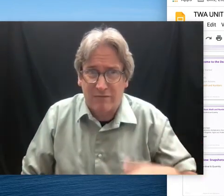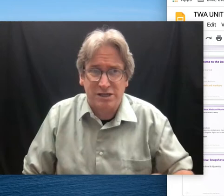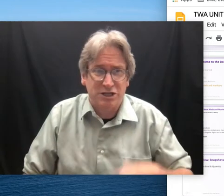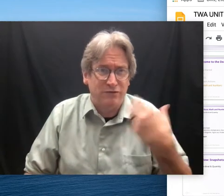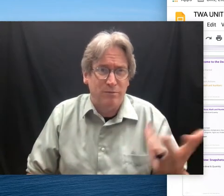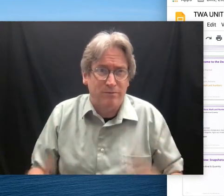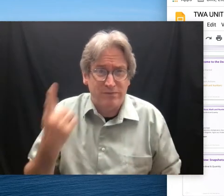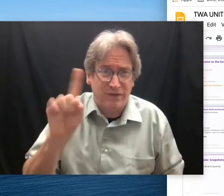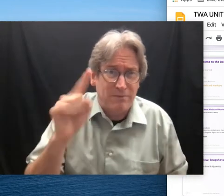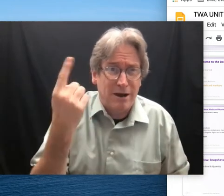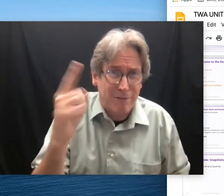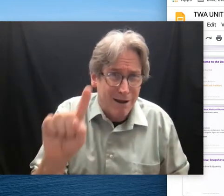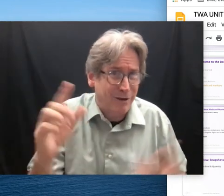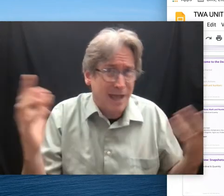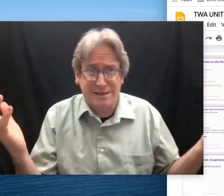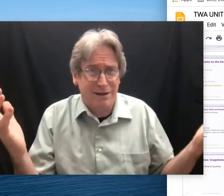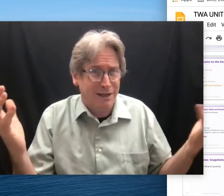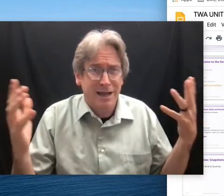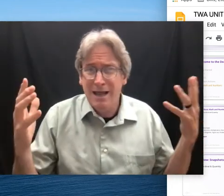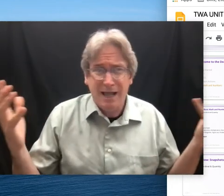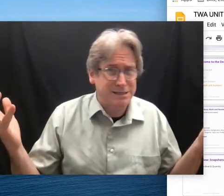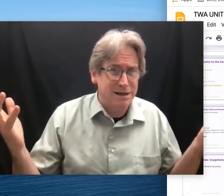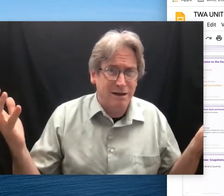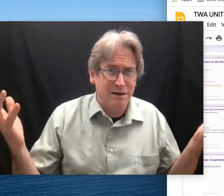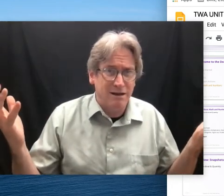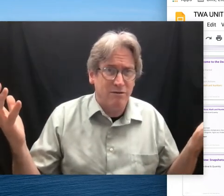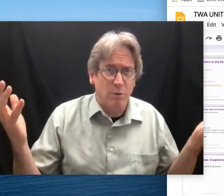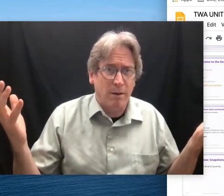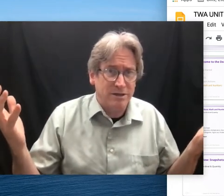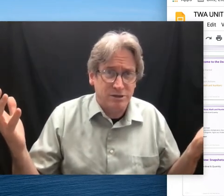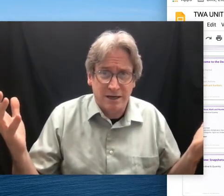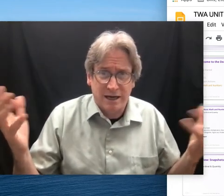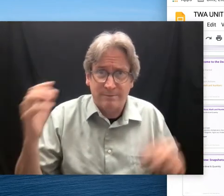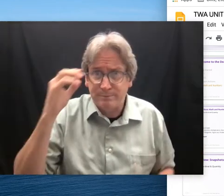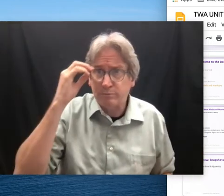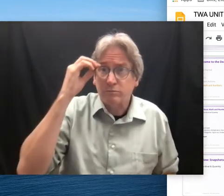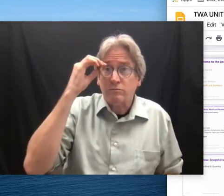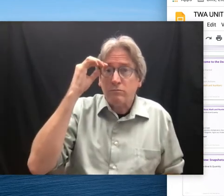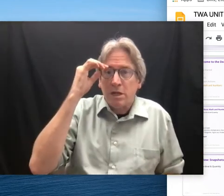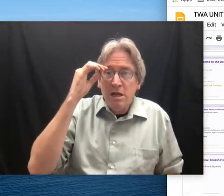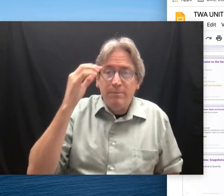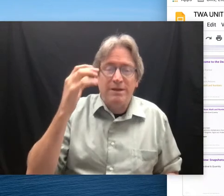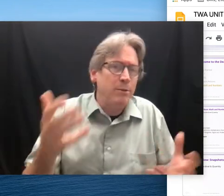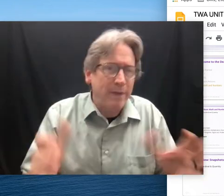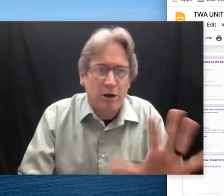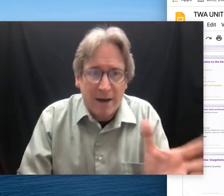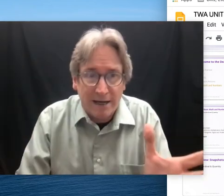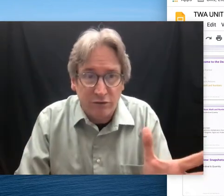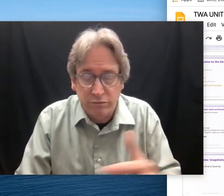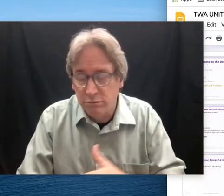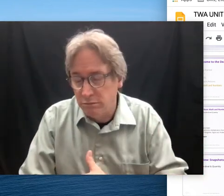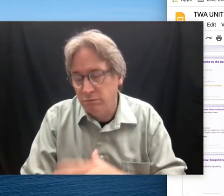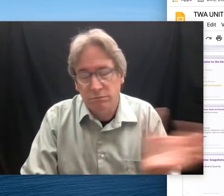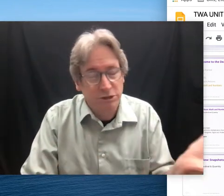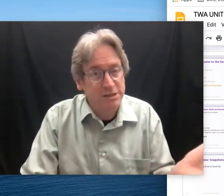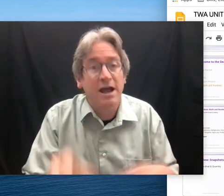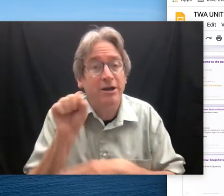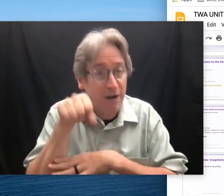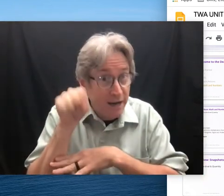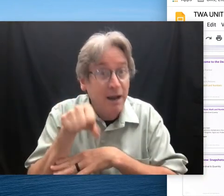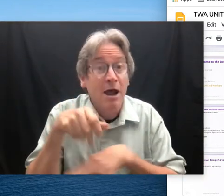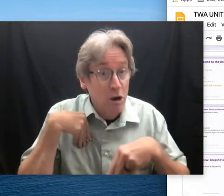in conversation, if you flip that around accidentally, it's not, no puppies are going to die. But someone may correct you.